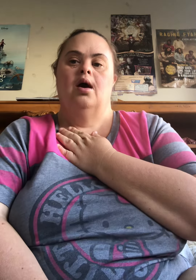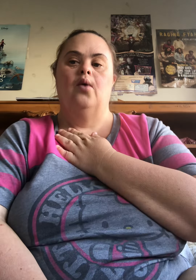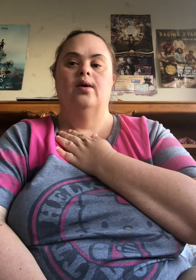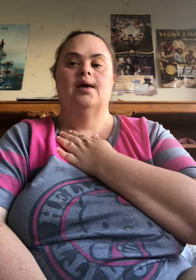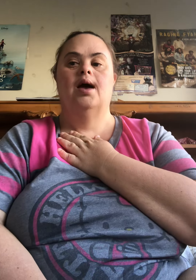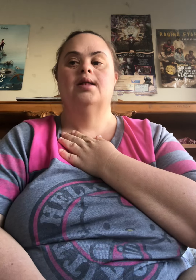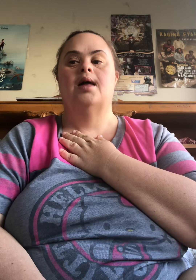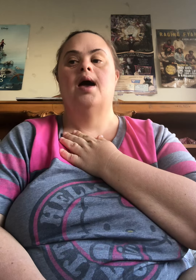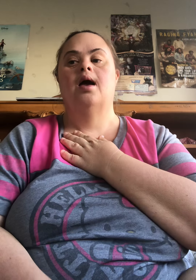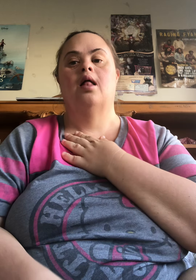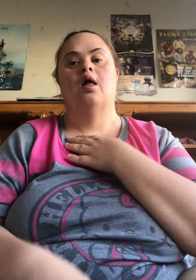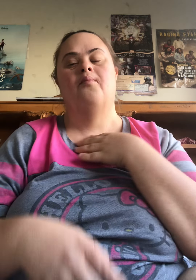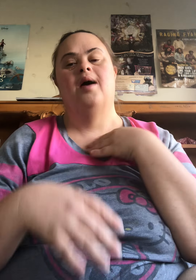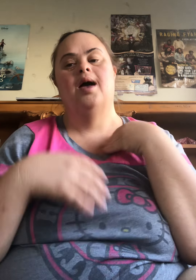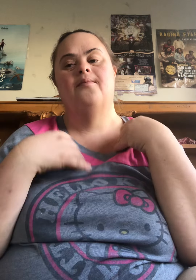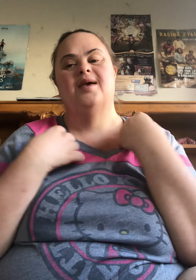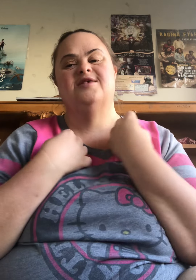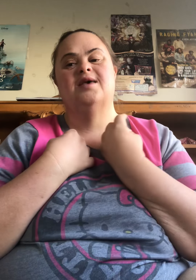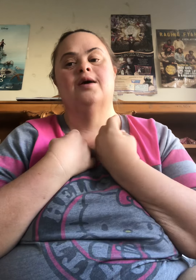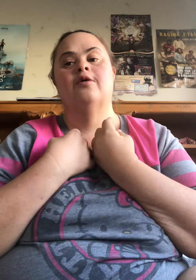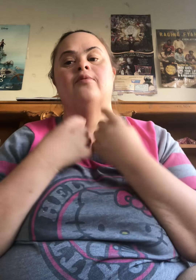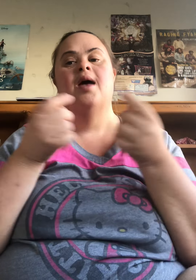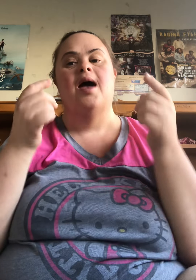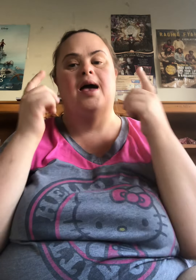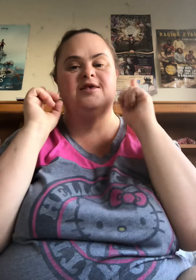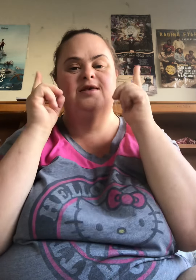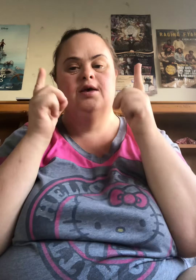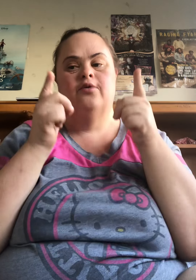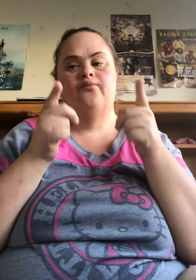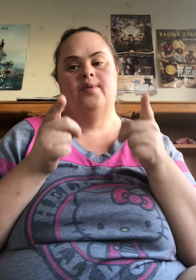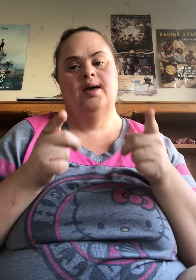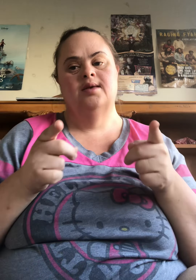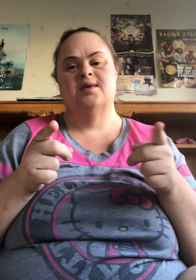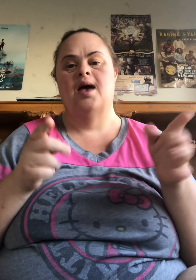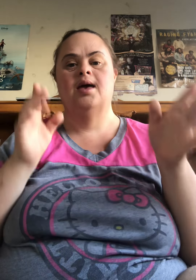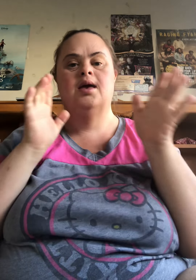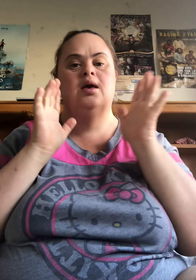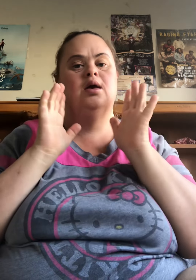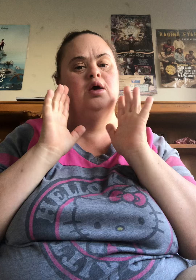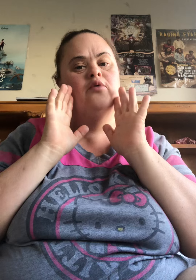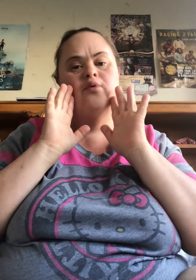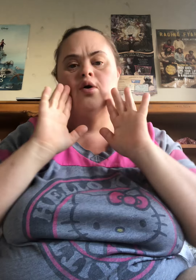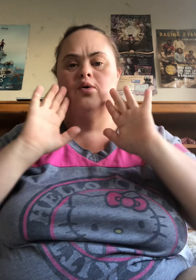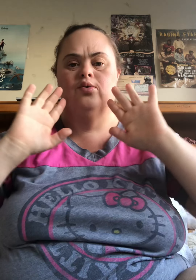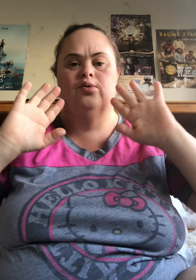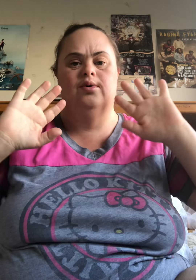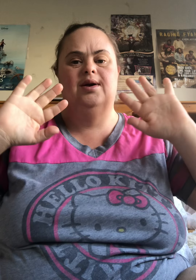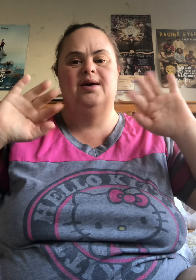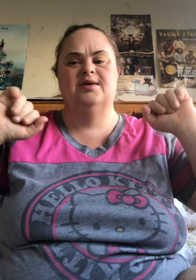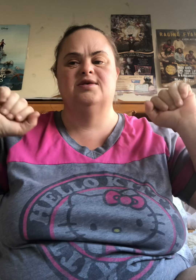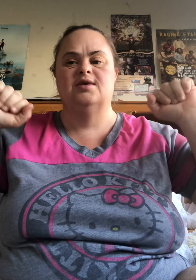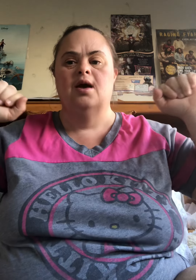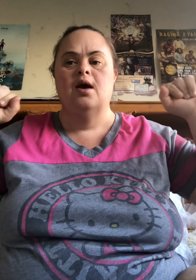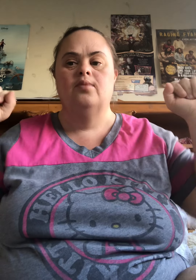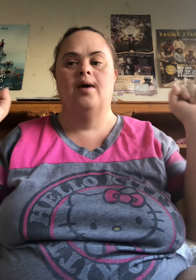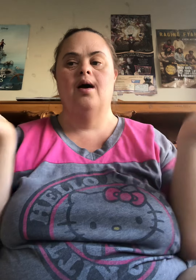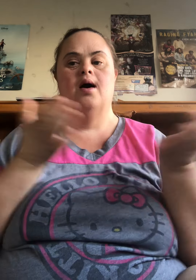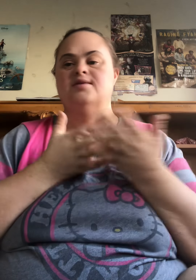When I lie all by myself, I see your face, I hear your voice. My heart